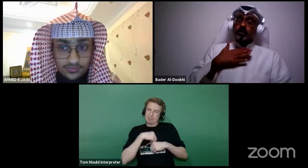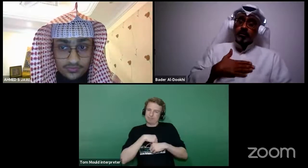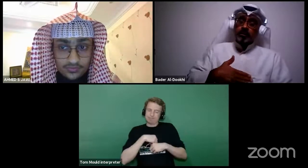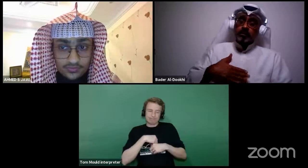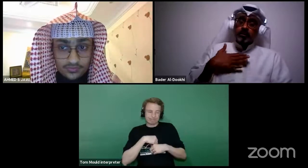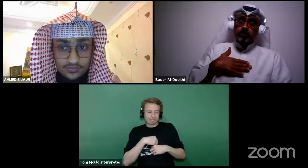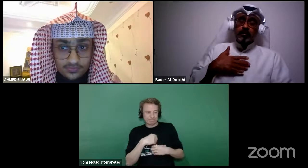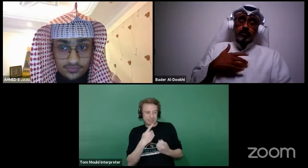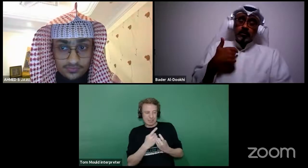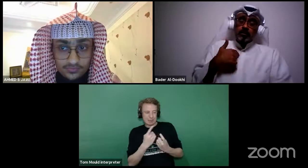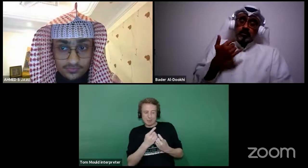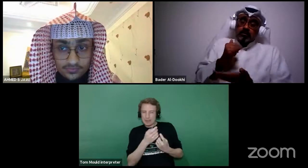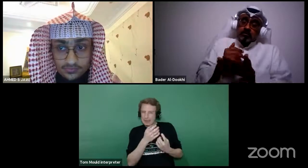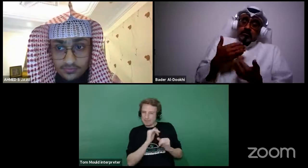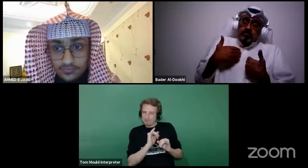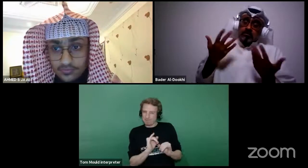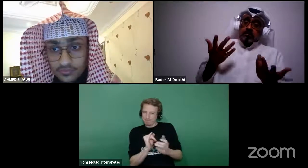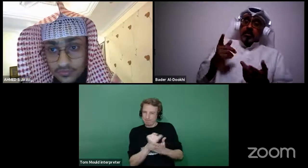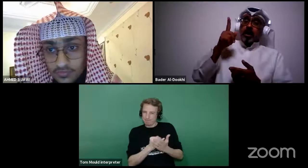me. Maybe Allah